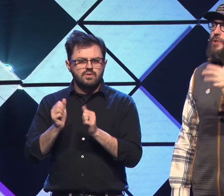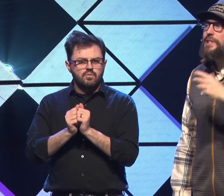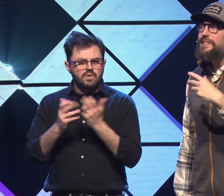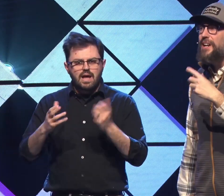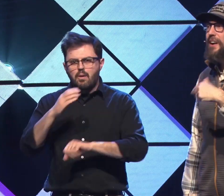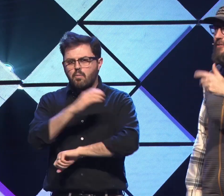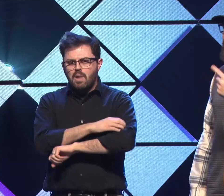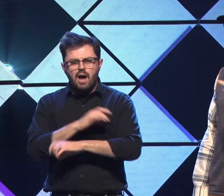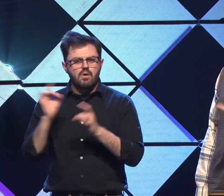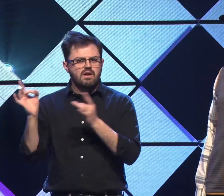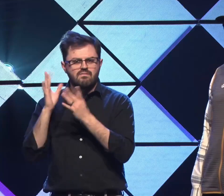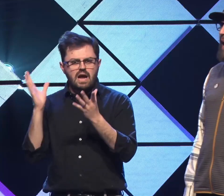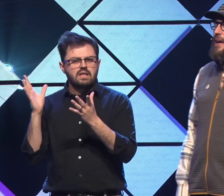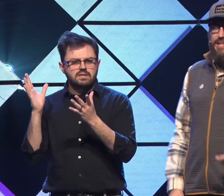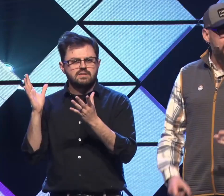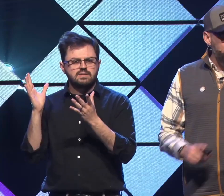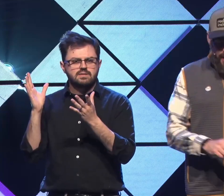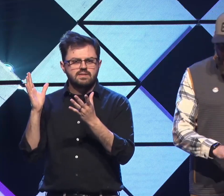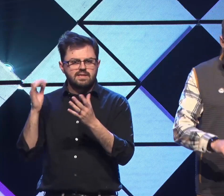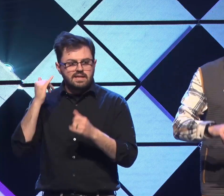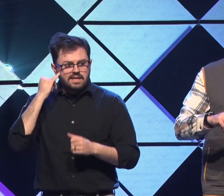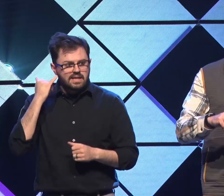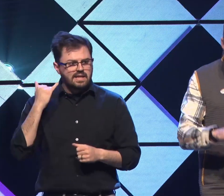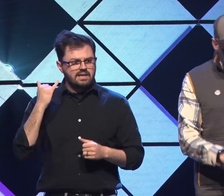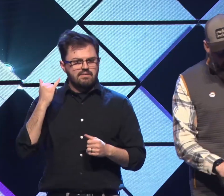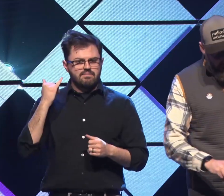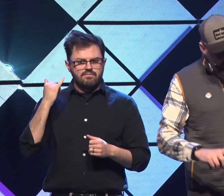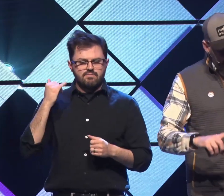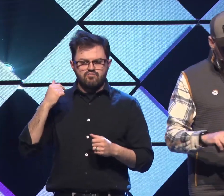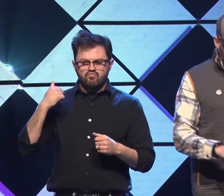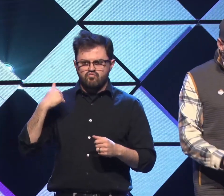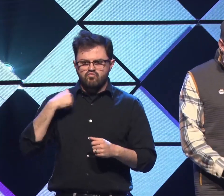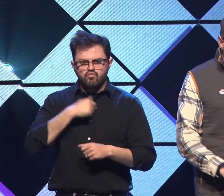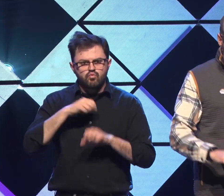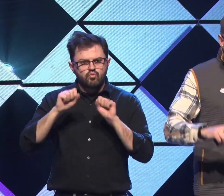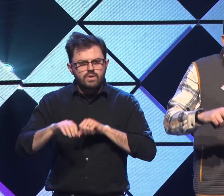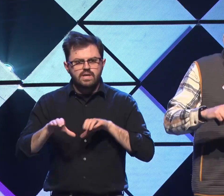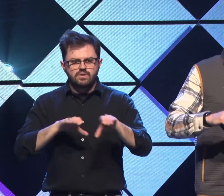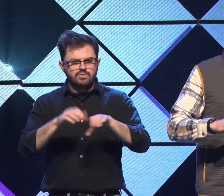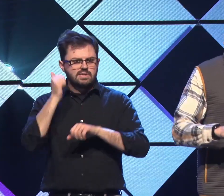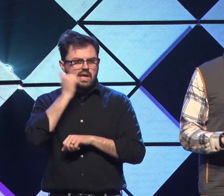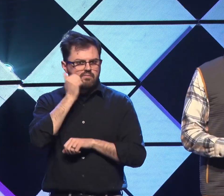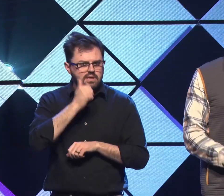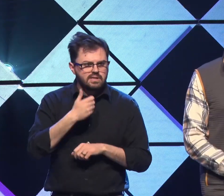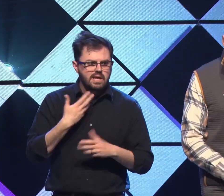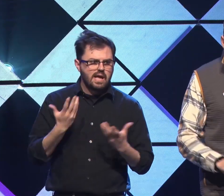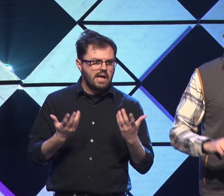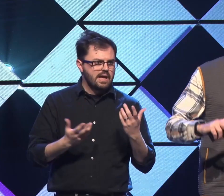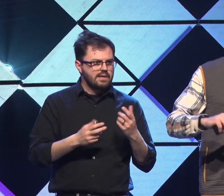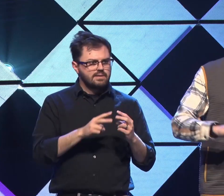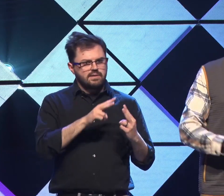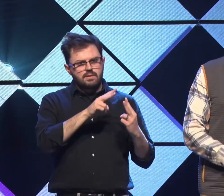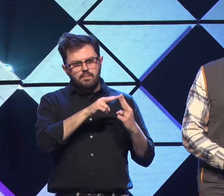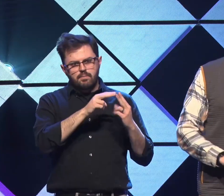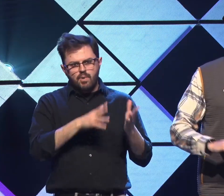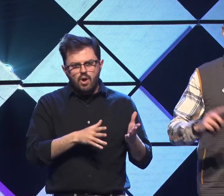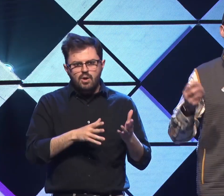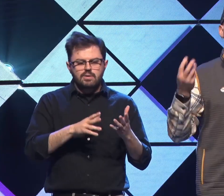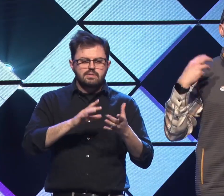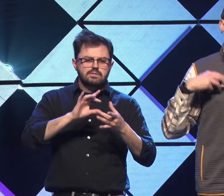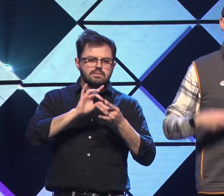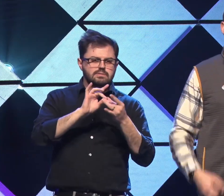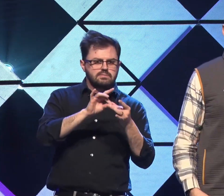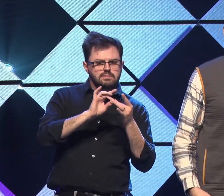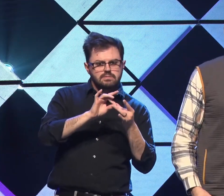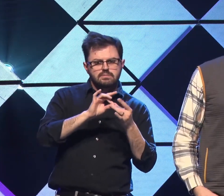And if we'll do this in our everyday normal lives as parents, as spouses, as partners, as coworkers, as bosses,